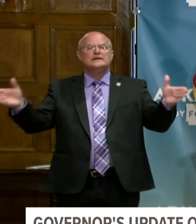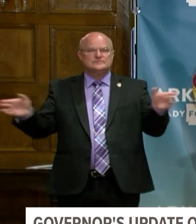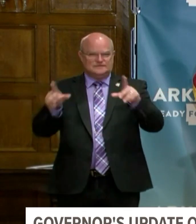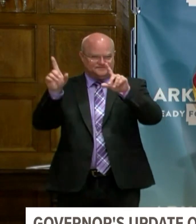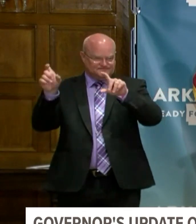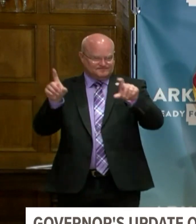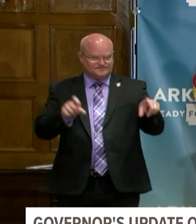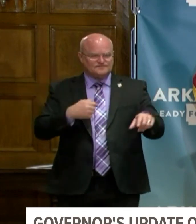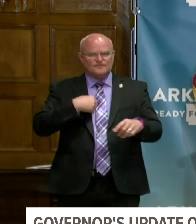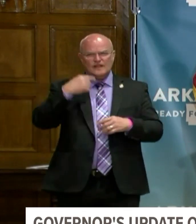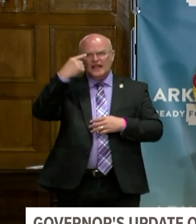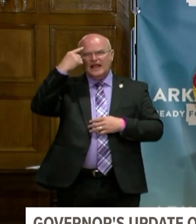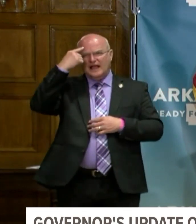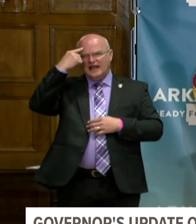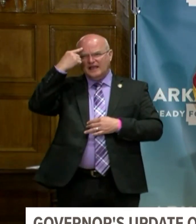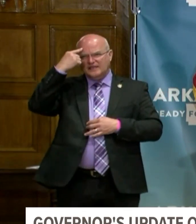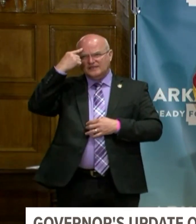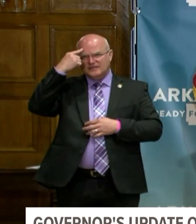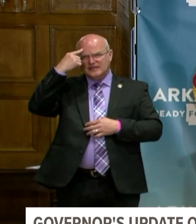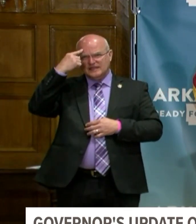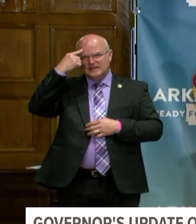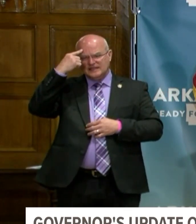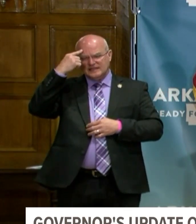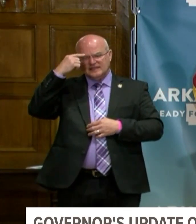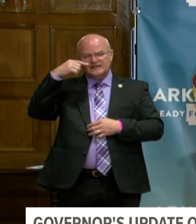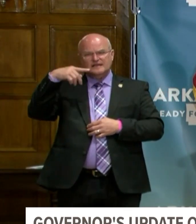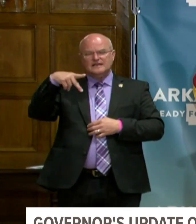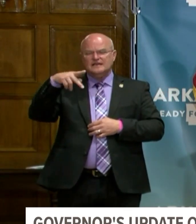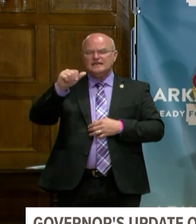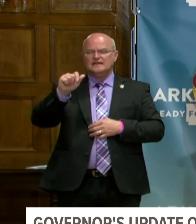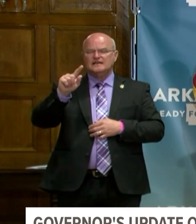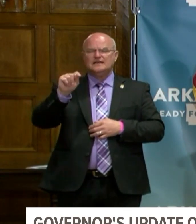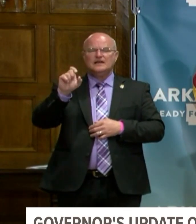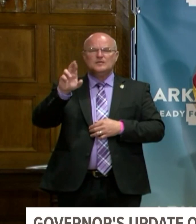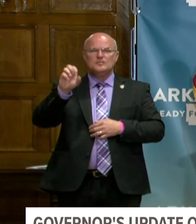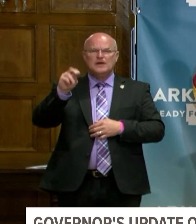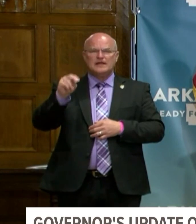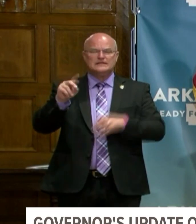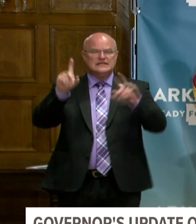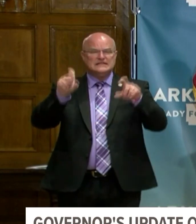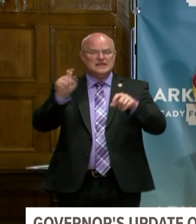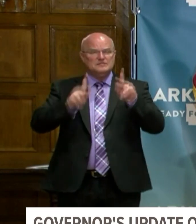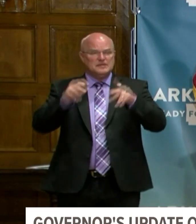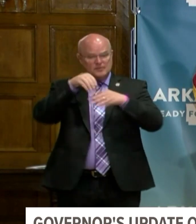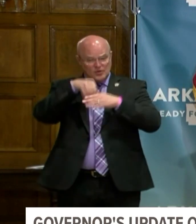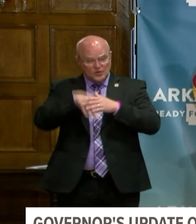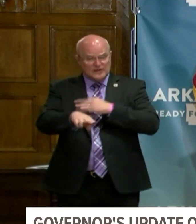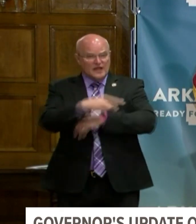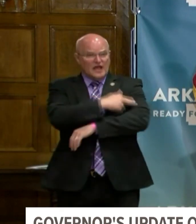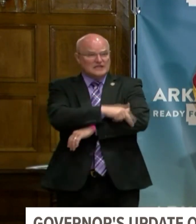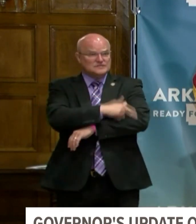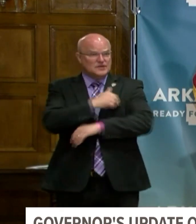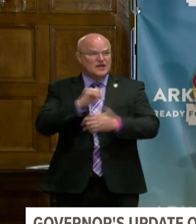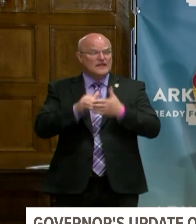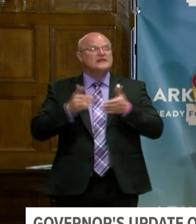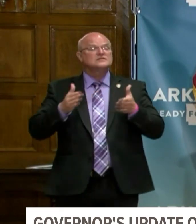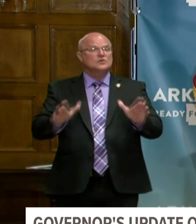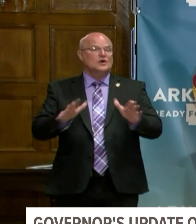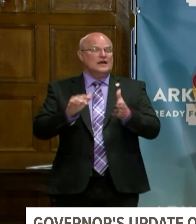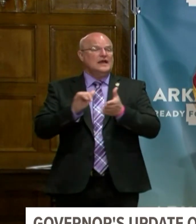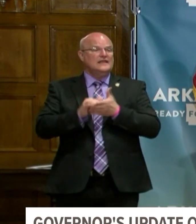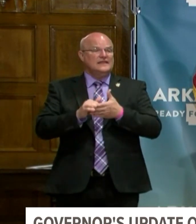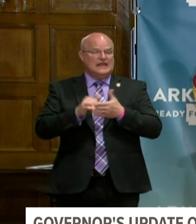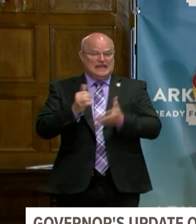testing. I think Chancellor Patterson's comment about testing all those who are admitted to the hospital, well, that's a way